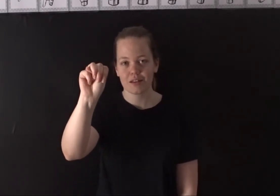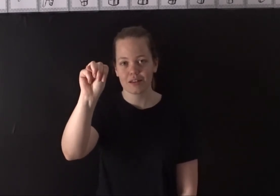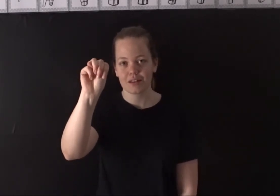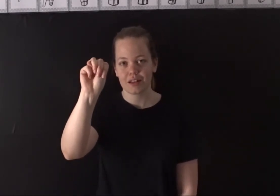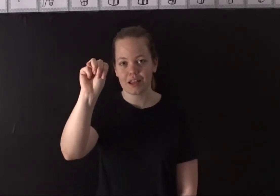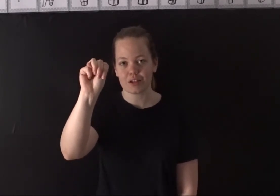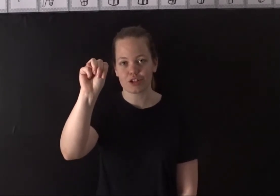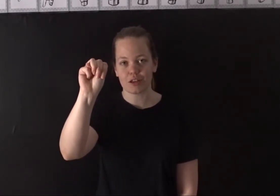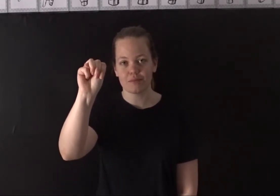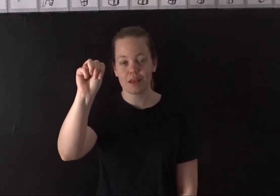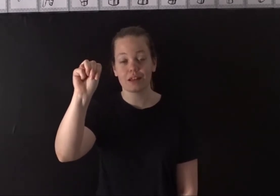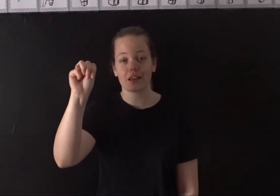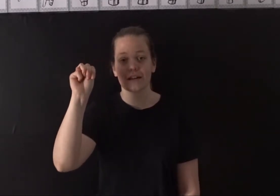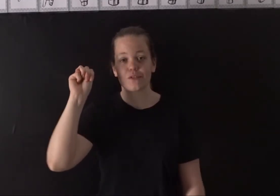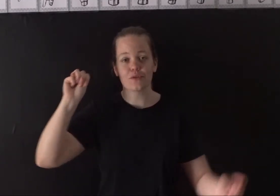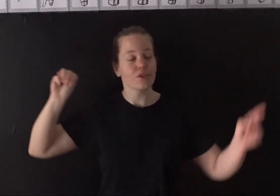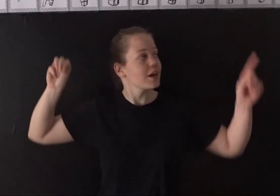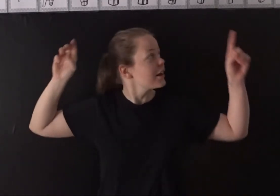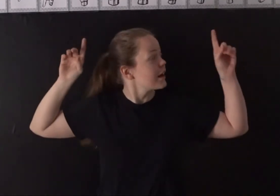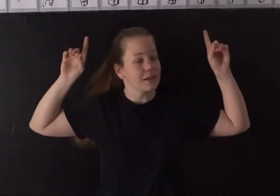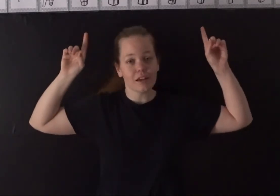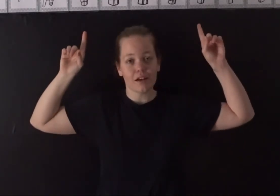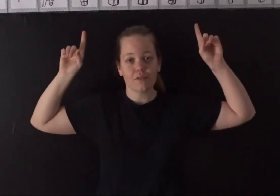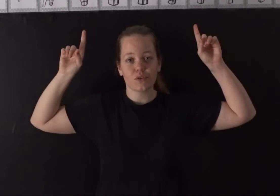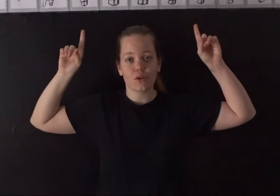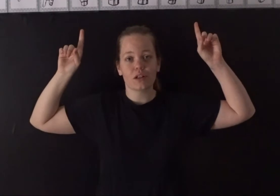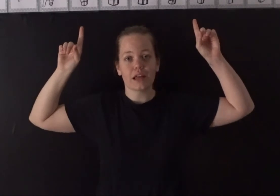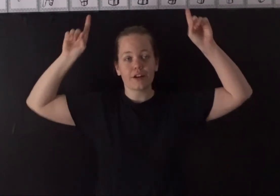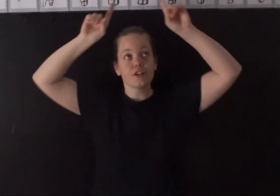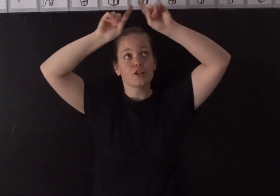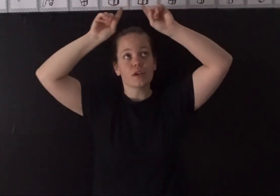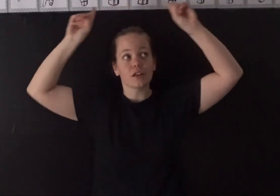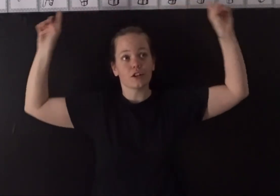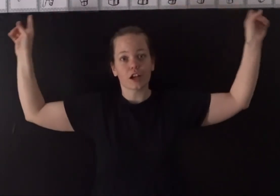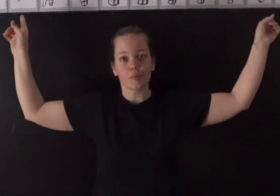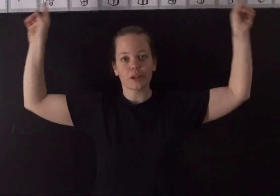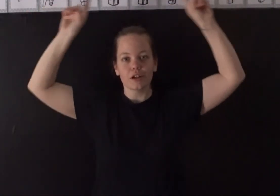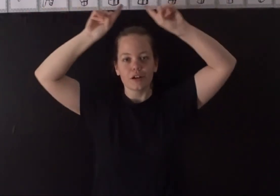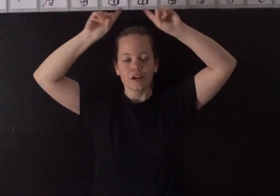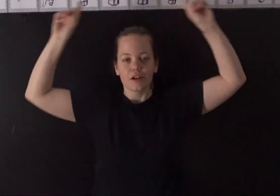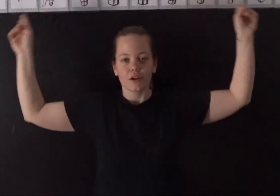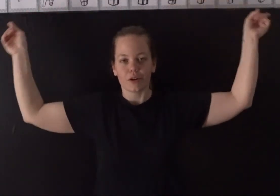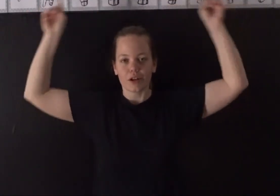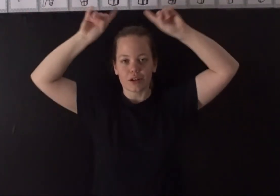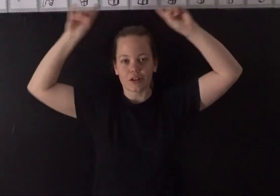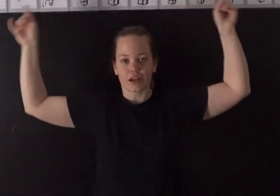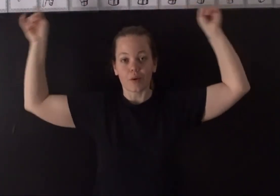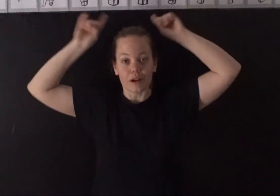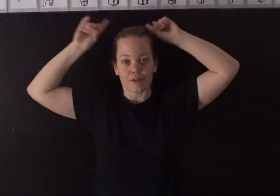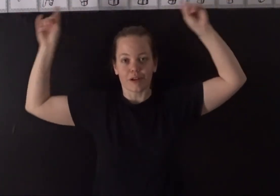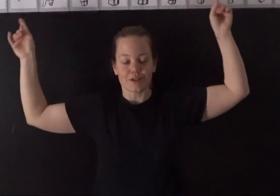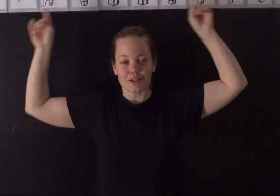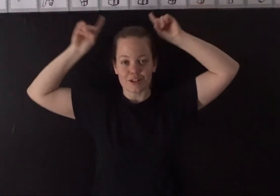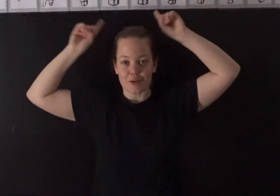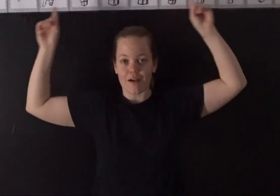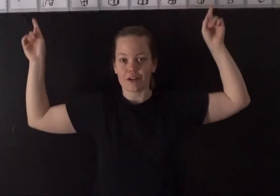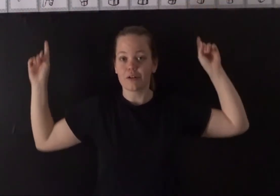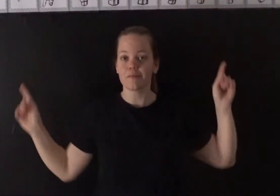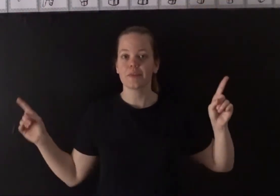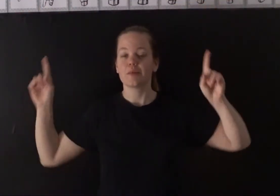hand shape. And again, if you forget any of your letters, you can look up here. or you can look at whatever resources you have at home, but